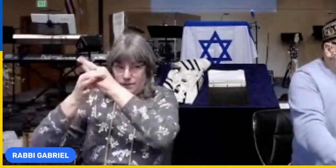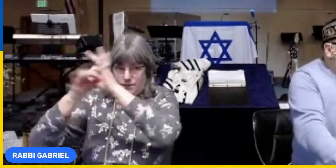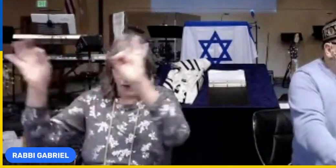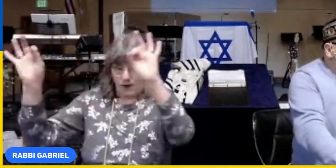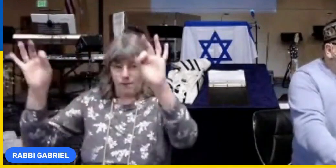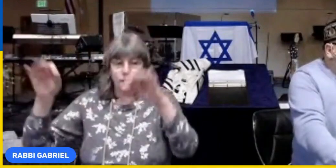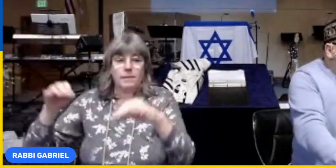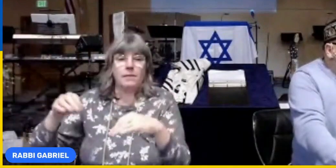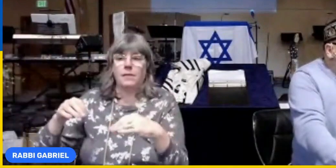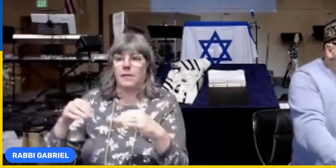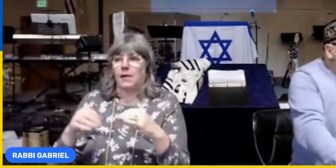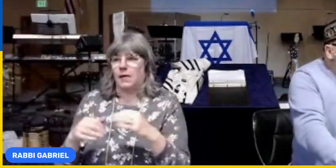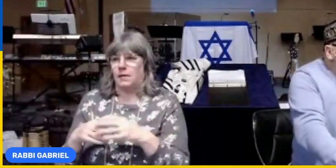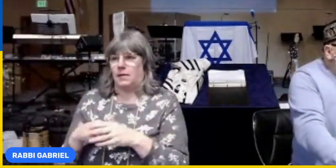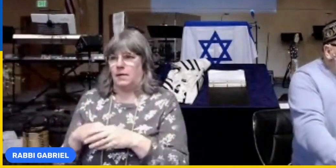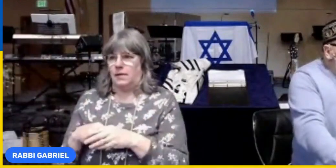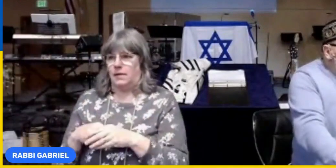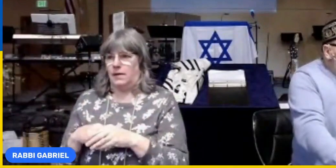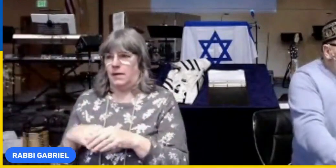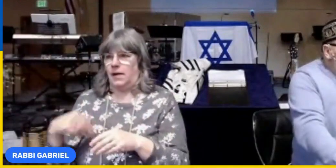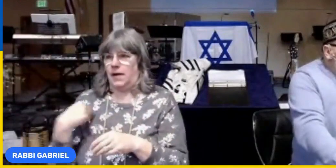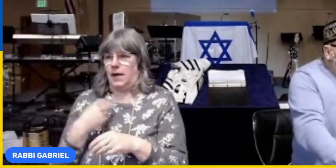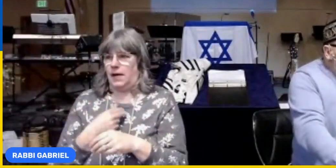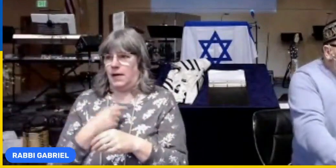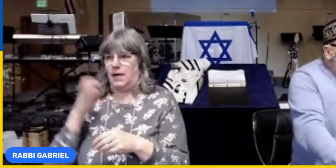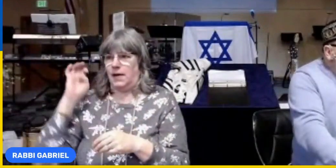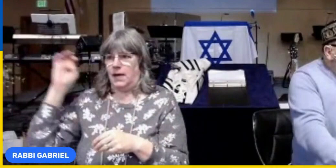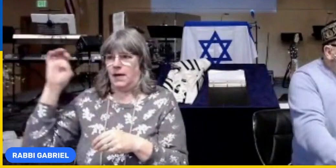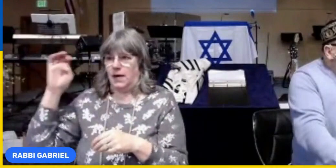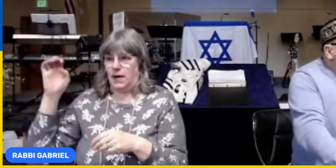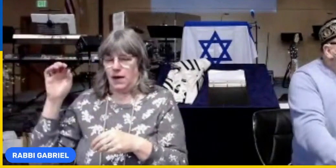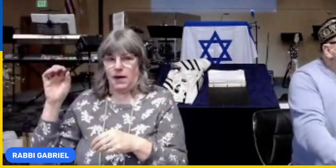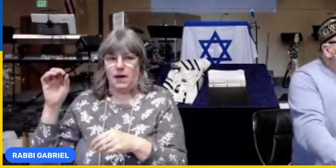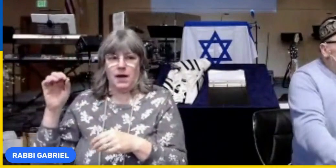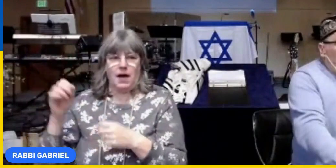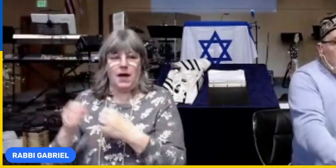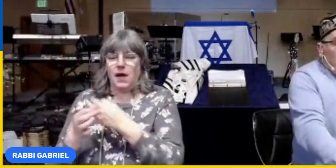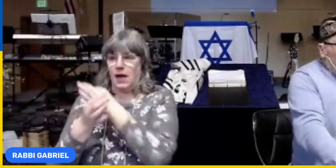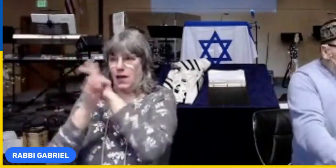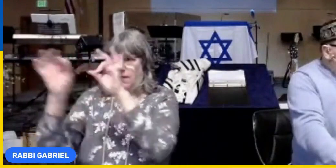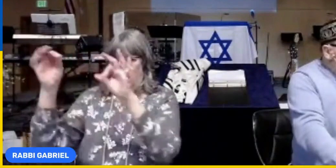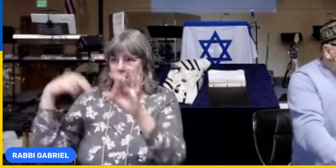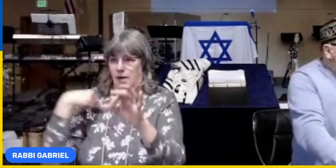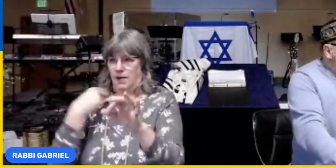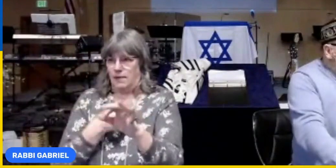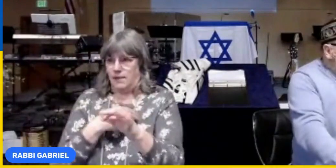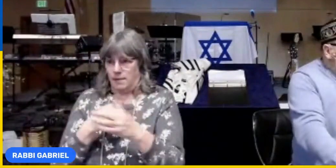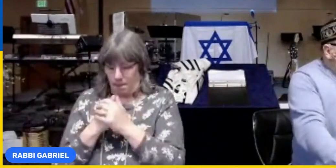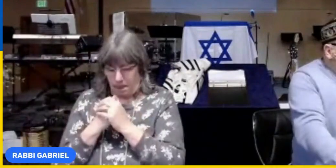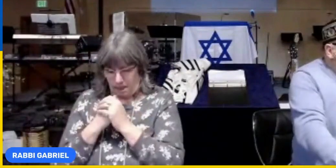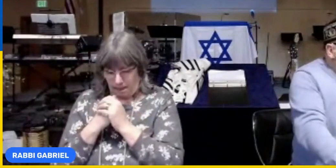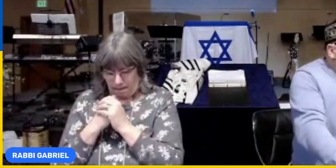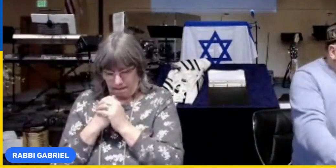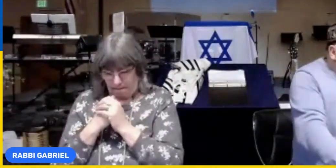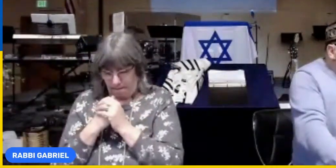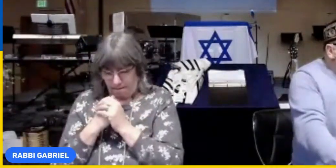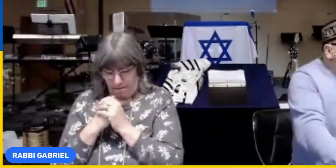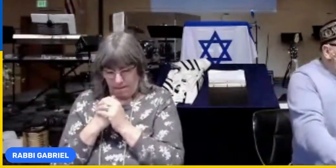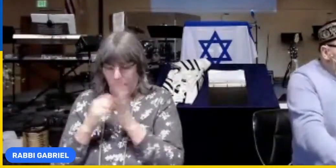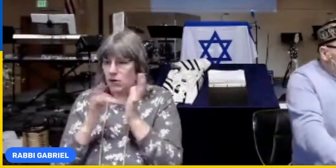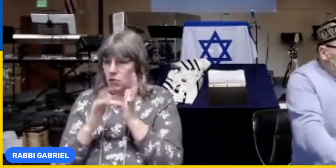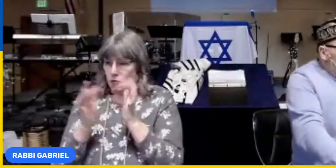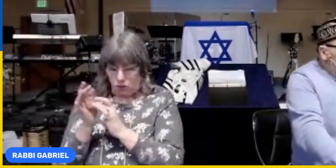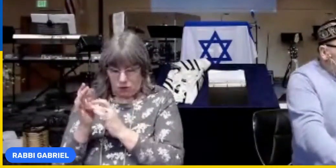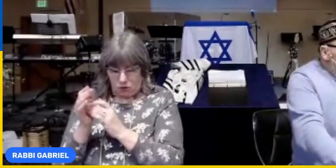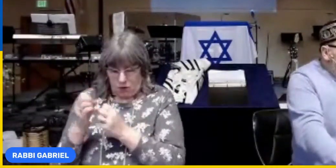price to redeem human beings from bondage to the kingdom of darkness.